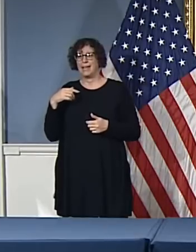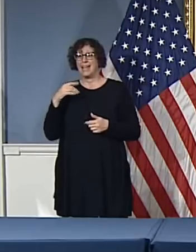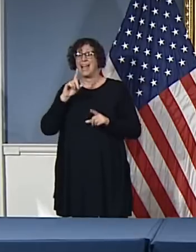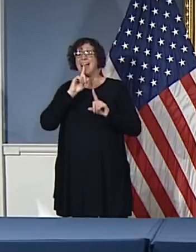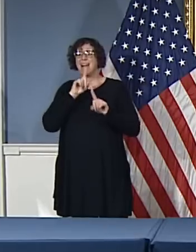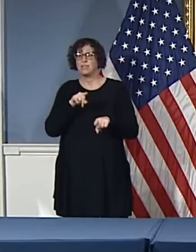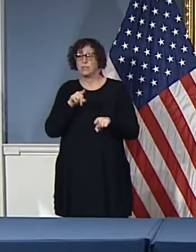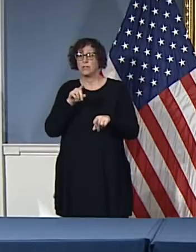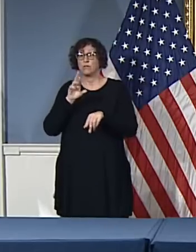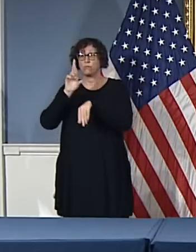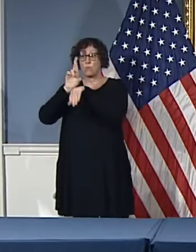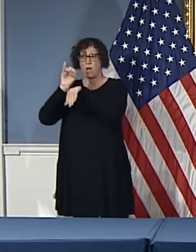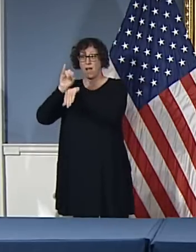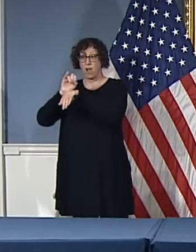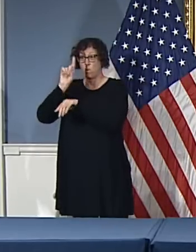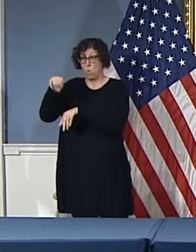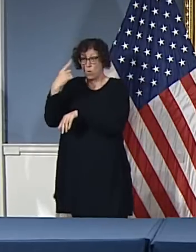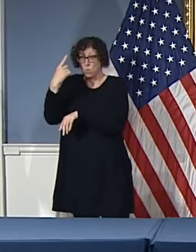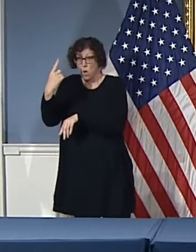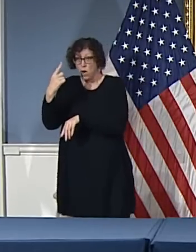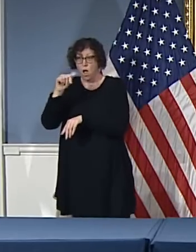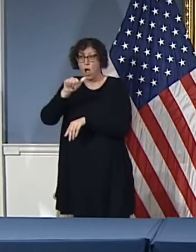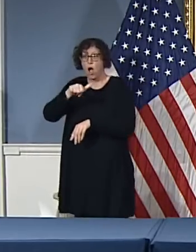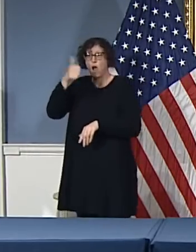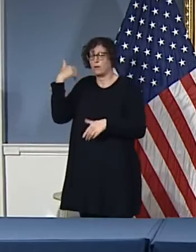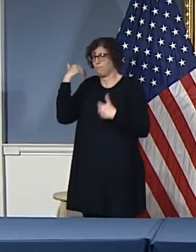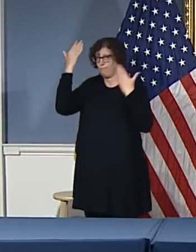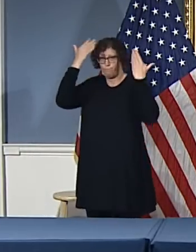Last up for today, we have Yoav.